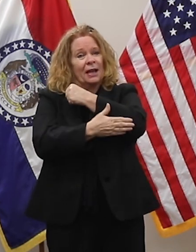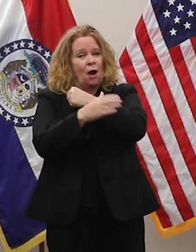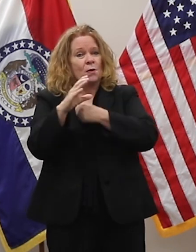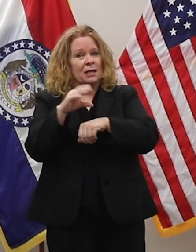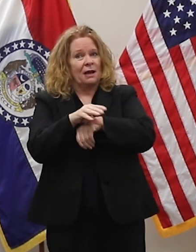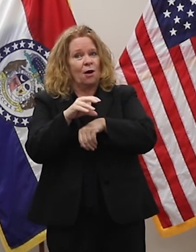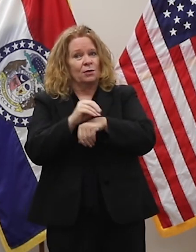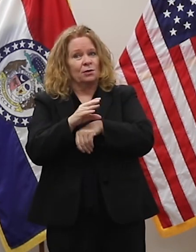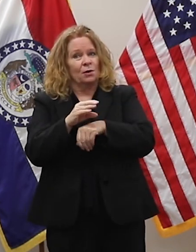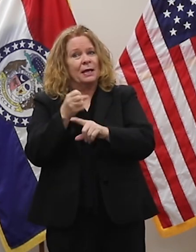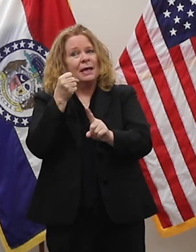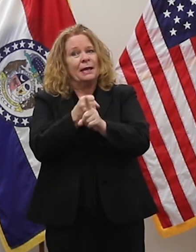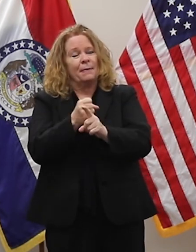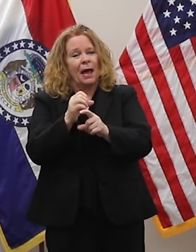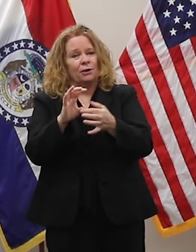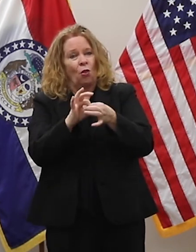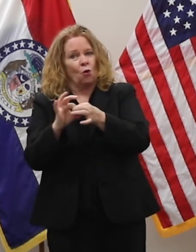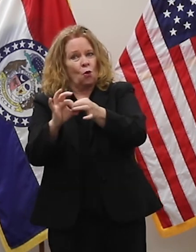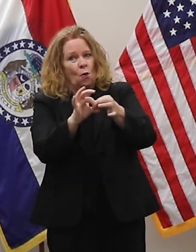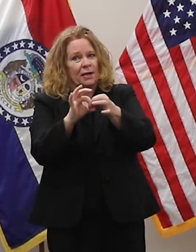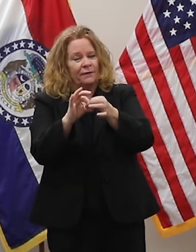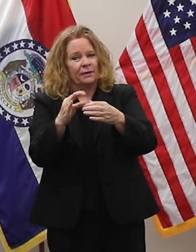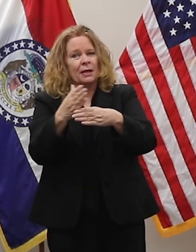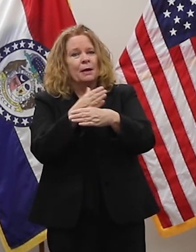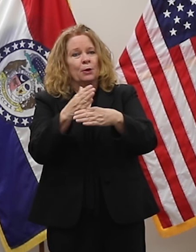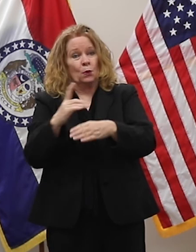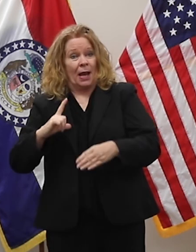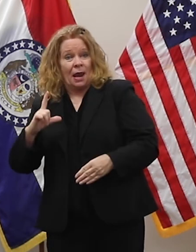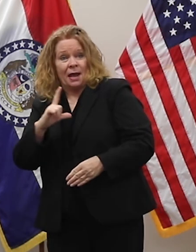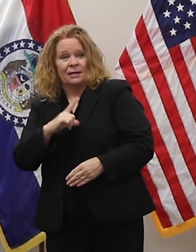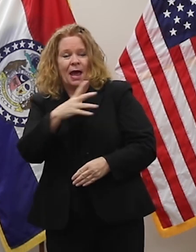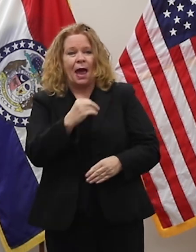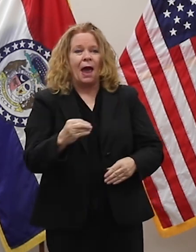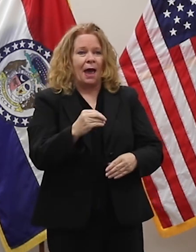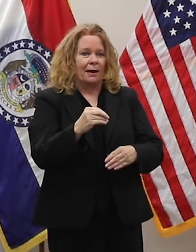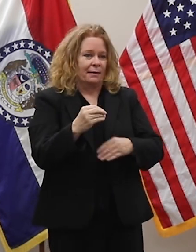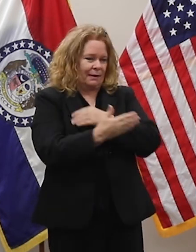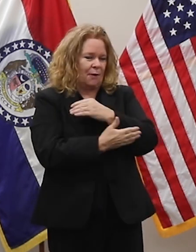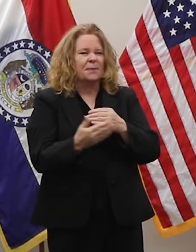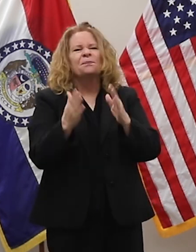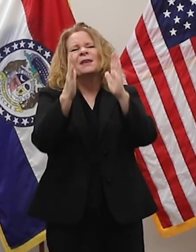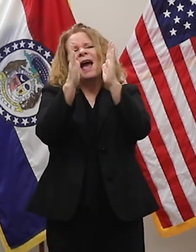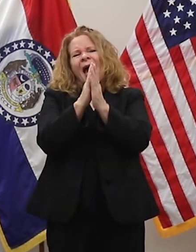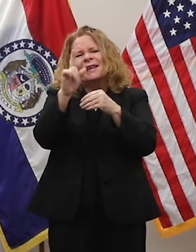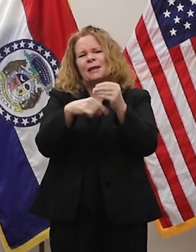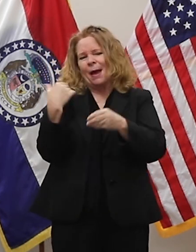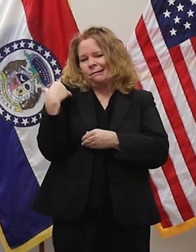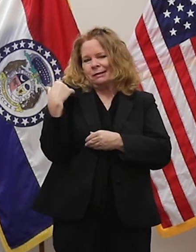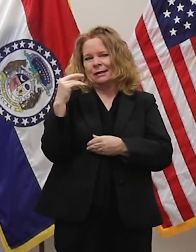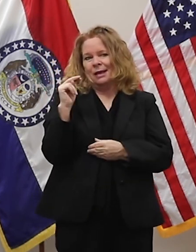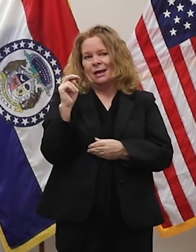the cohesiveness between the county executive's office and the legislative branch? So the question is about the